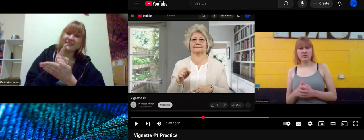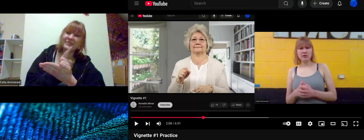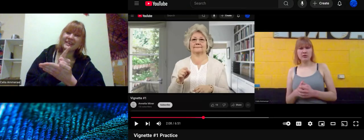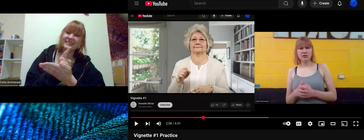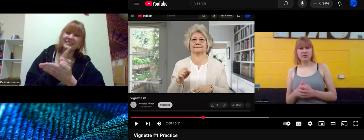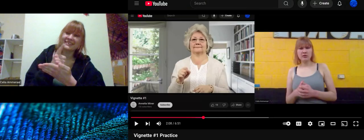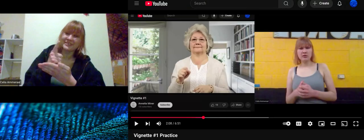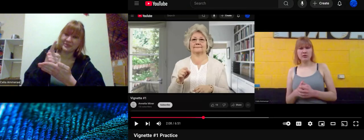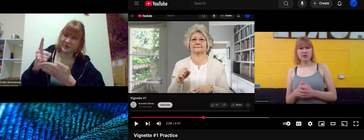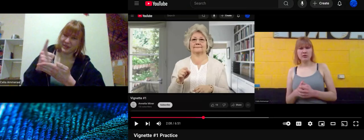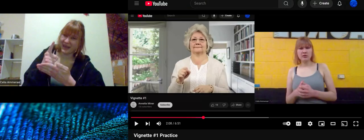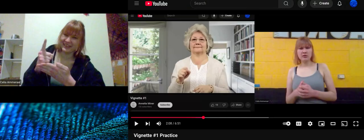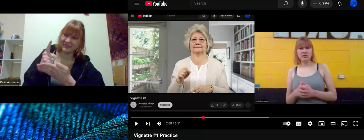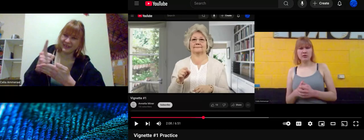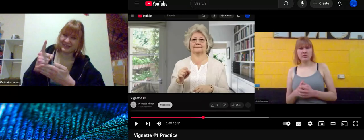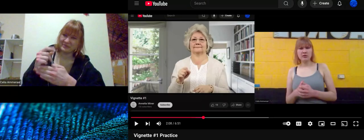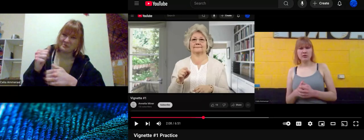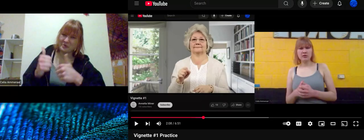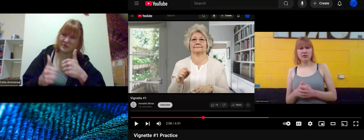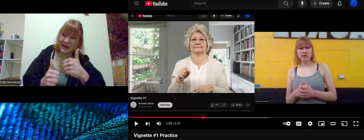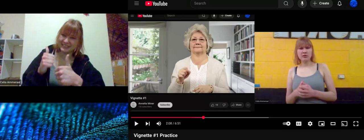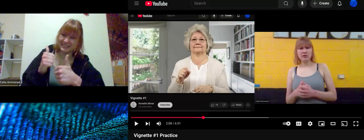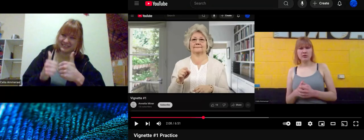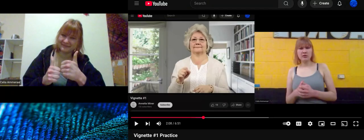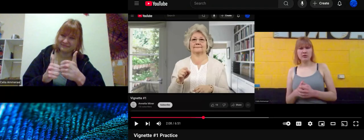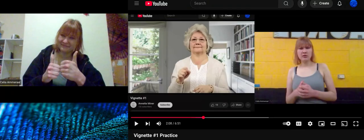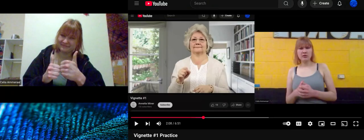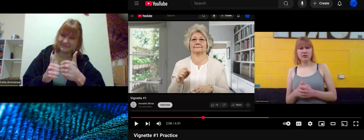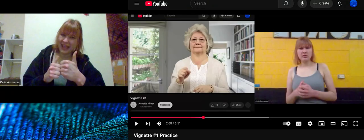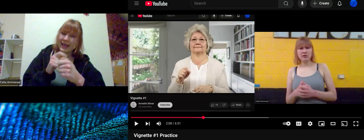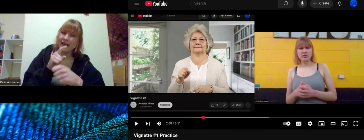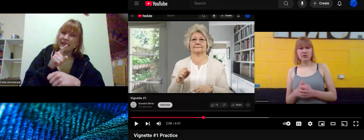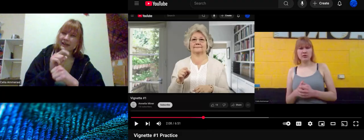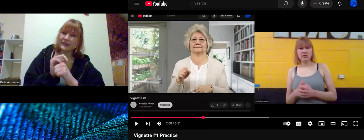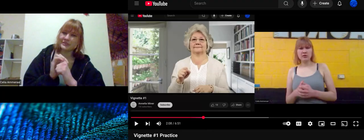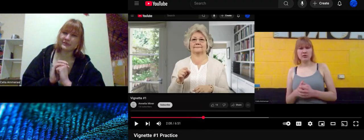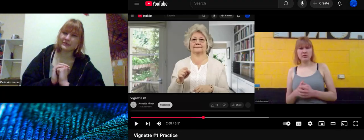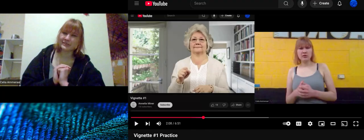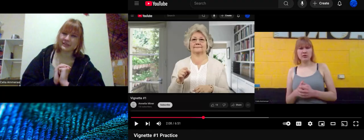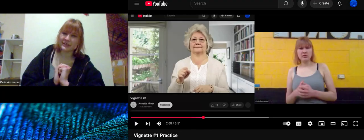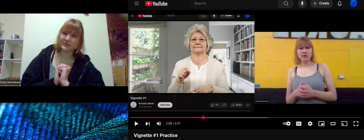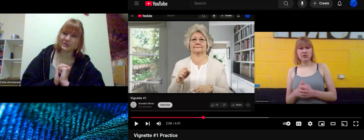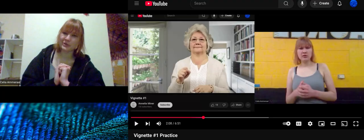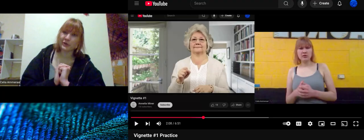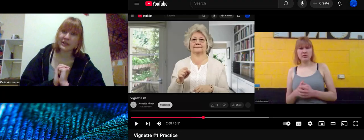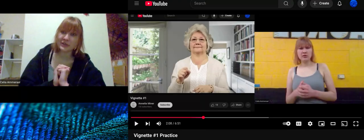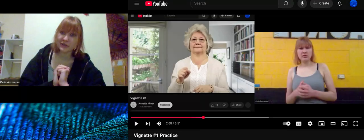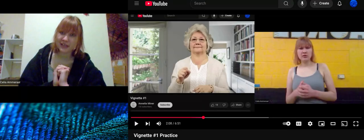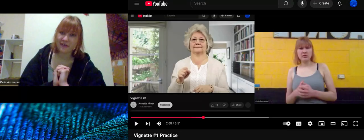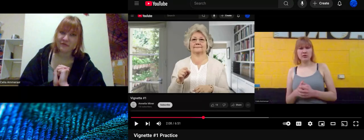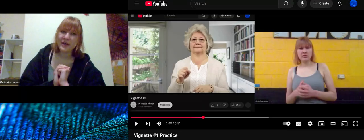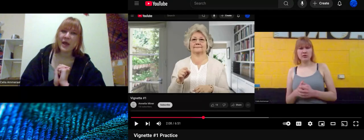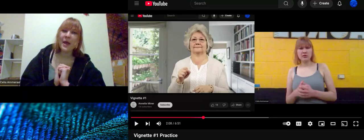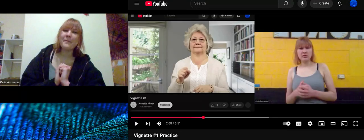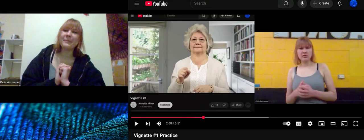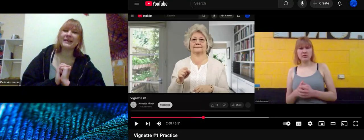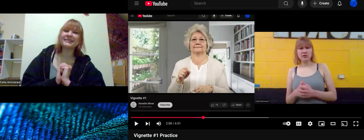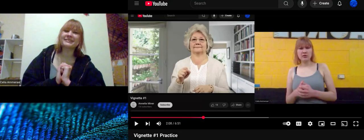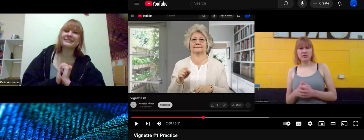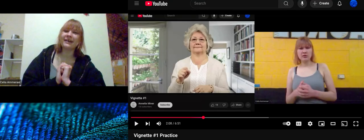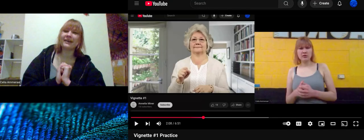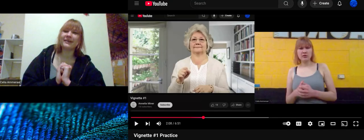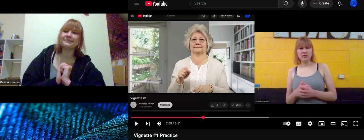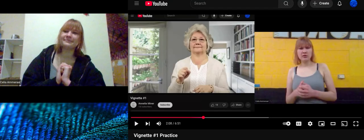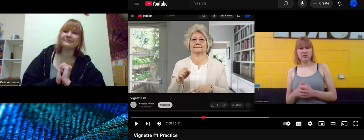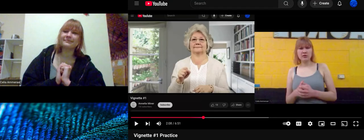beginning of the week or the end of the week, which? And I also noticed that the interpreter corrected herself